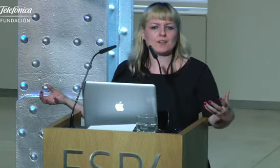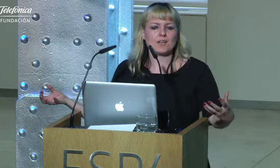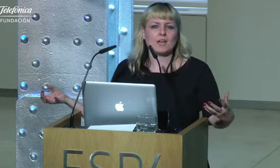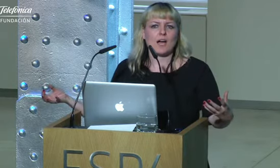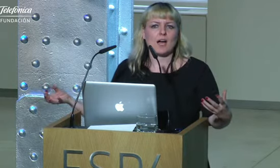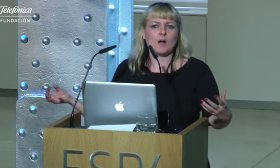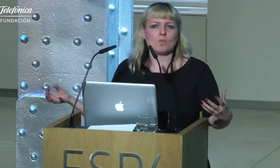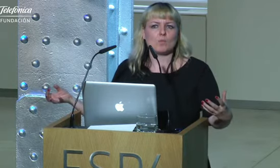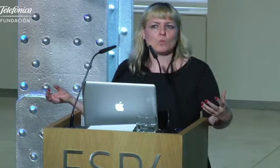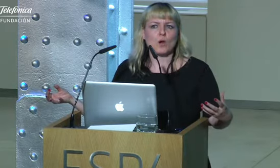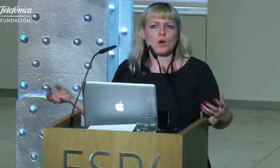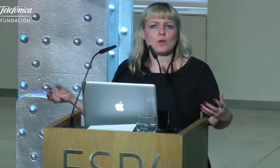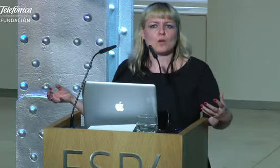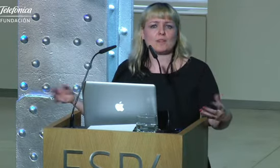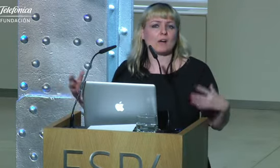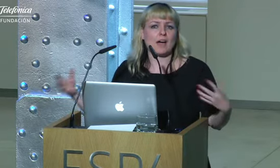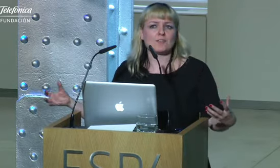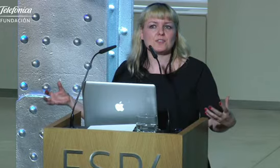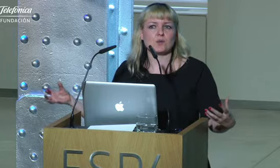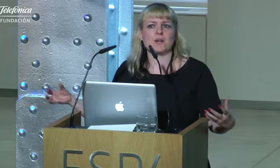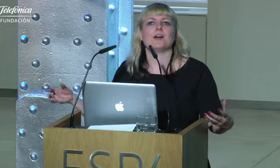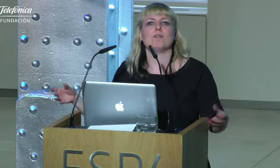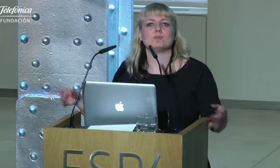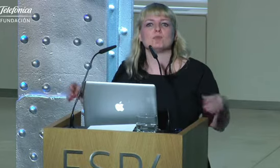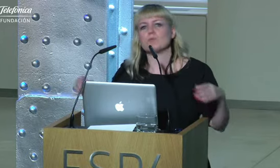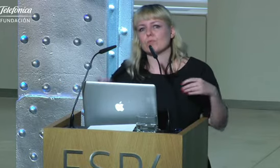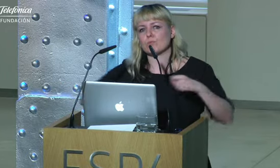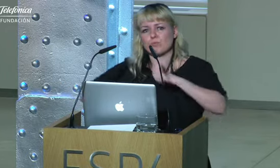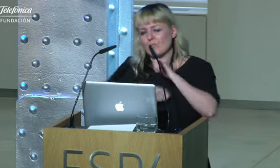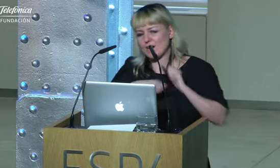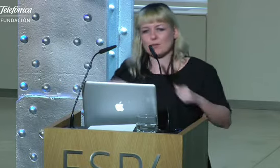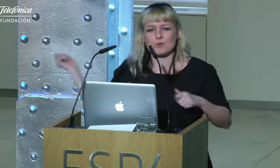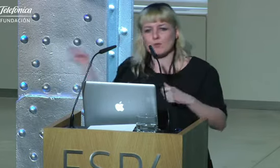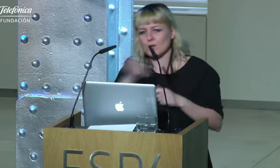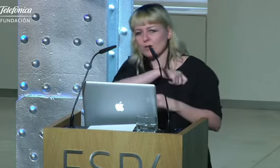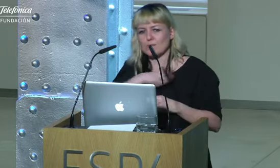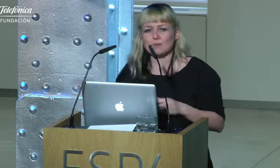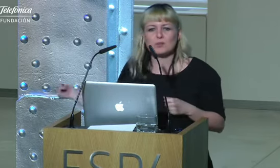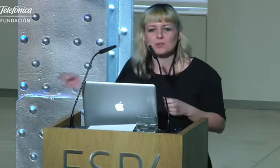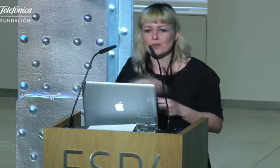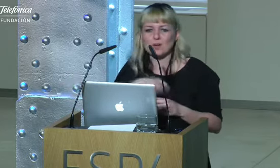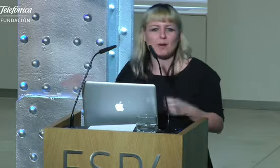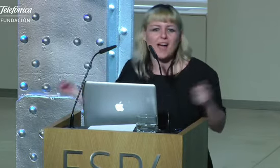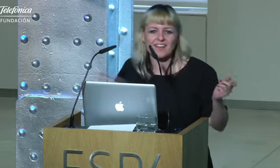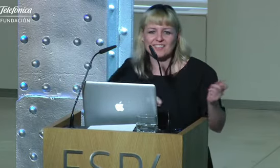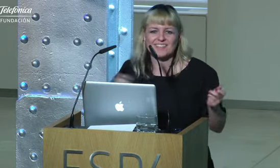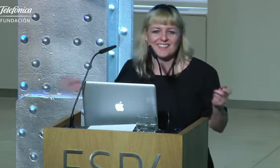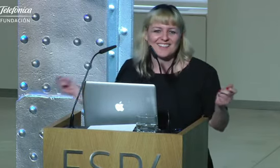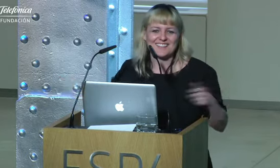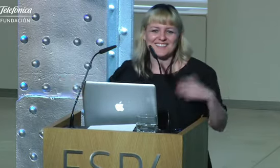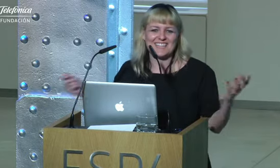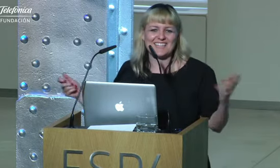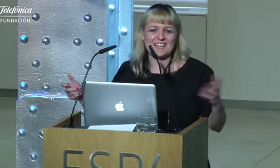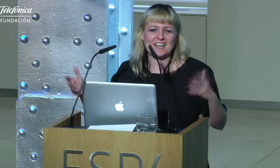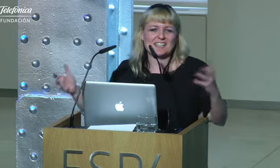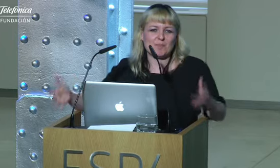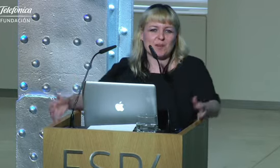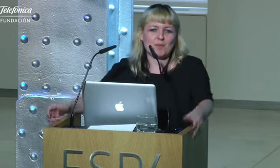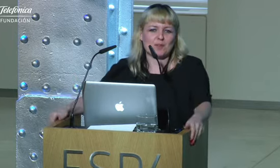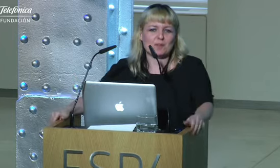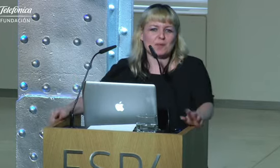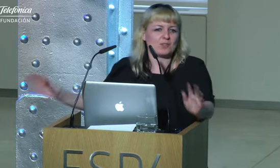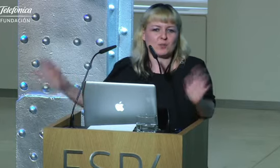it. But there are others that are quite comfortable running through the bush with no paths, sort of thing. And I guess